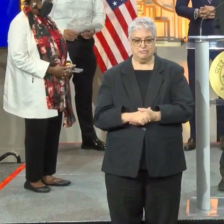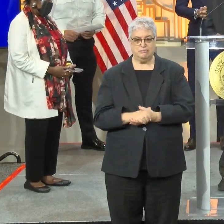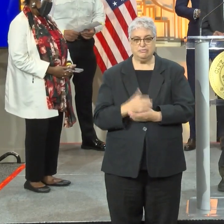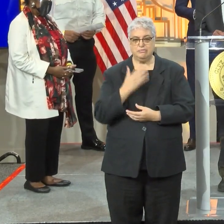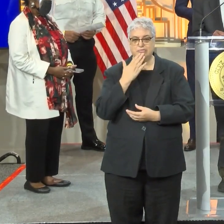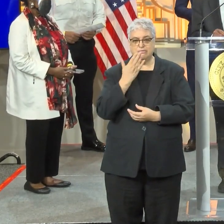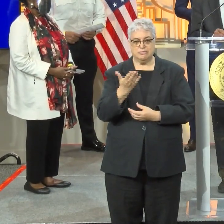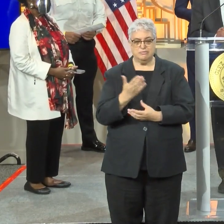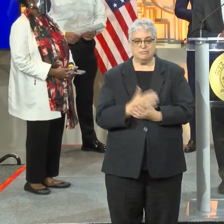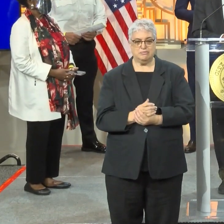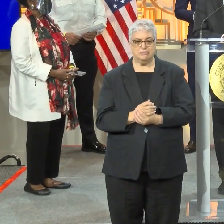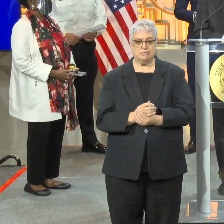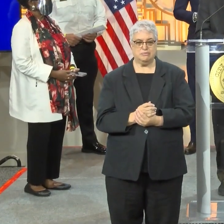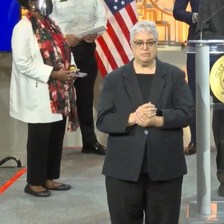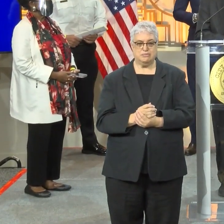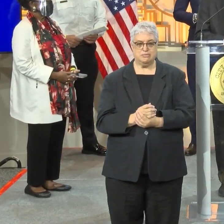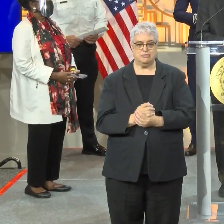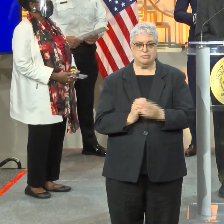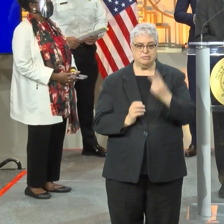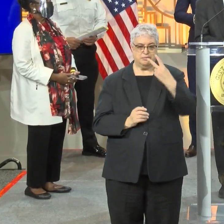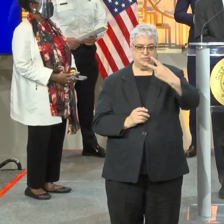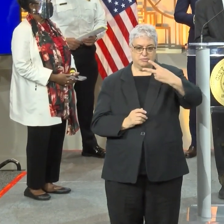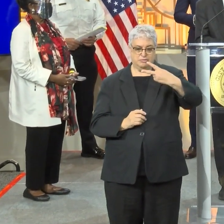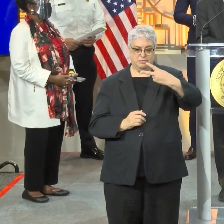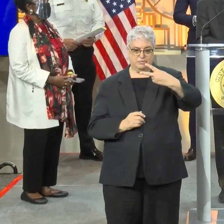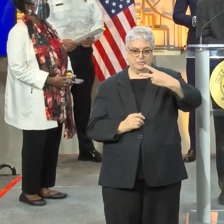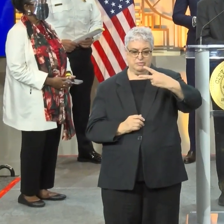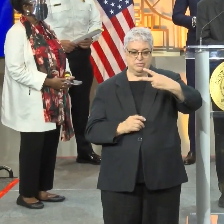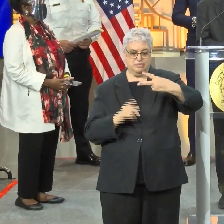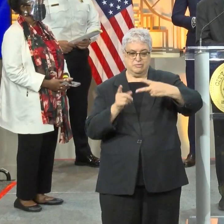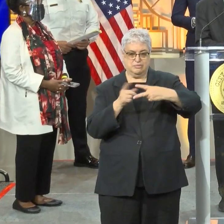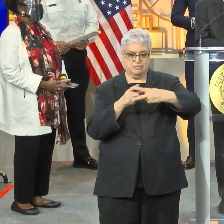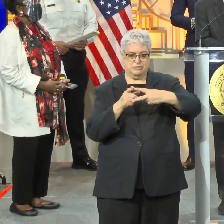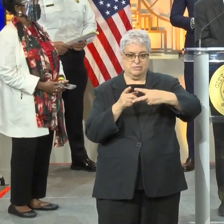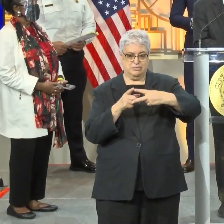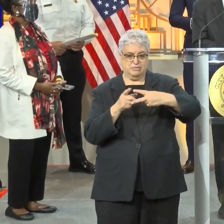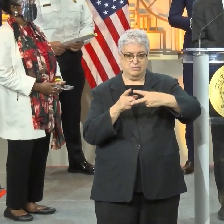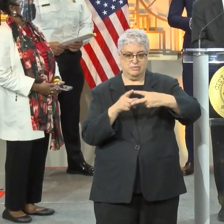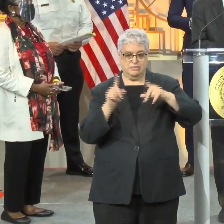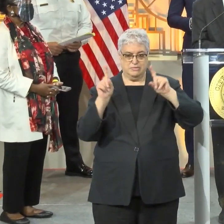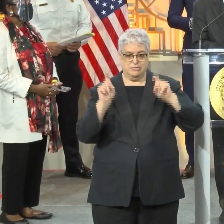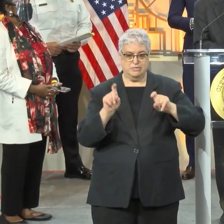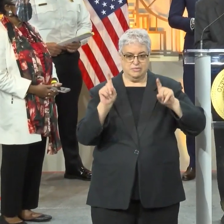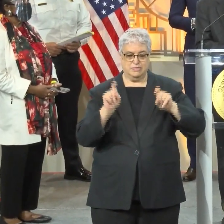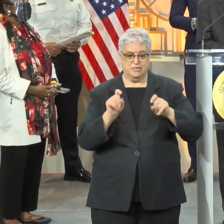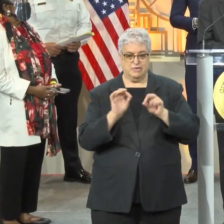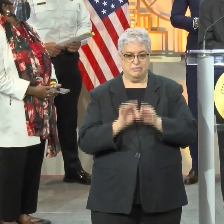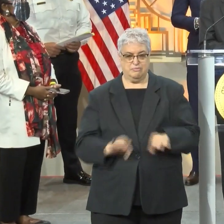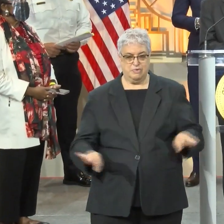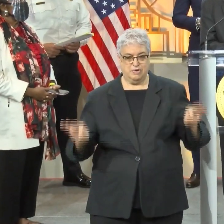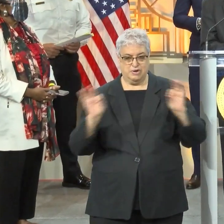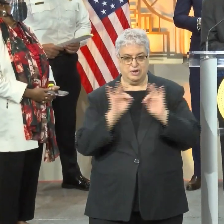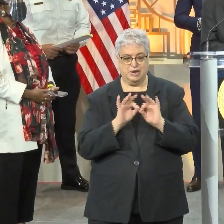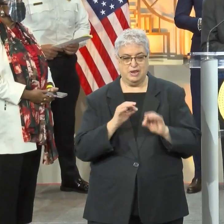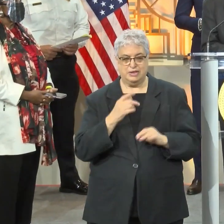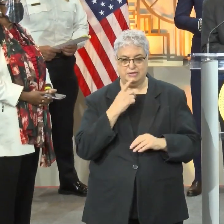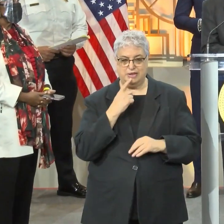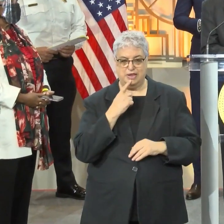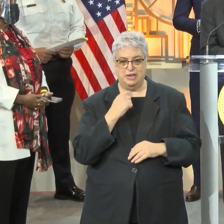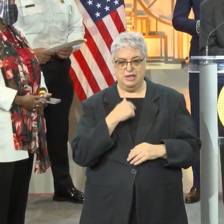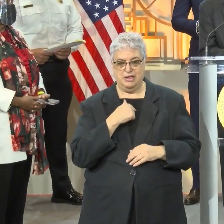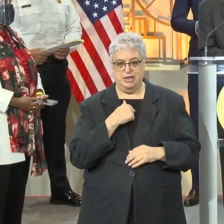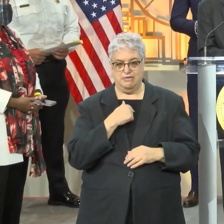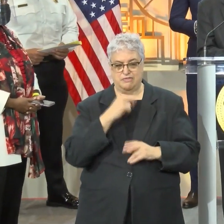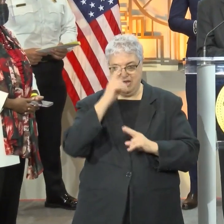Thank you very much, Mayor. 2 points to make. The first is with reference to the testing. I think it's important to say that I have honored